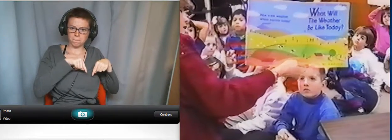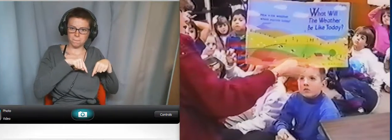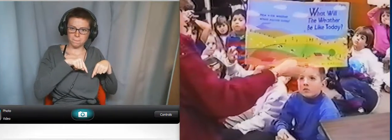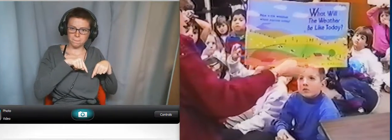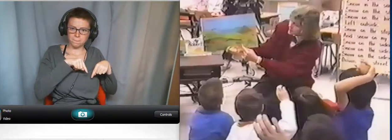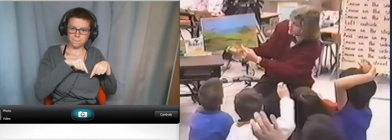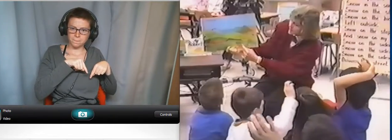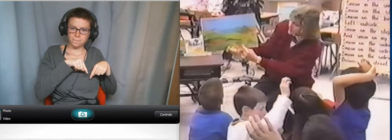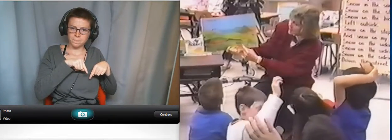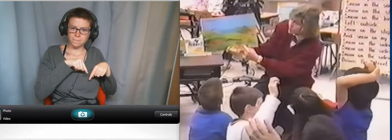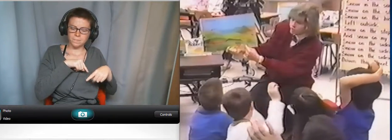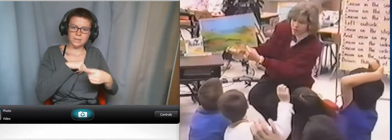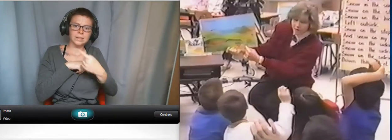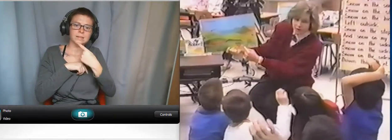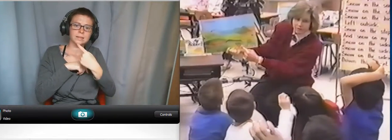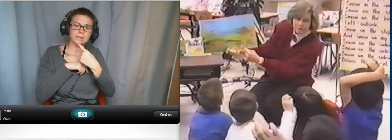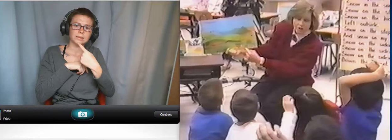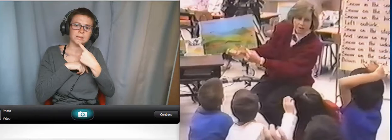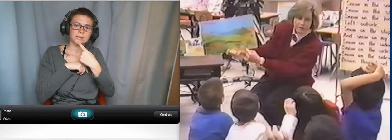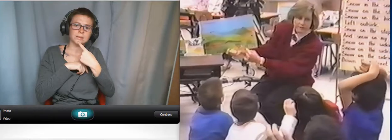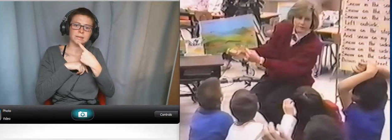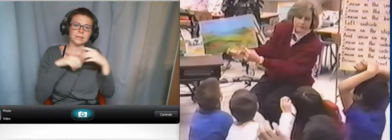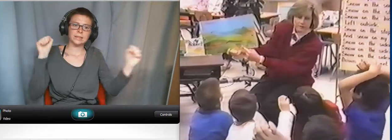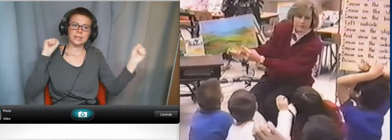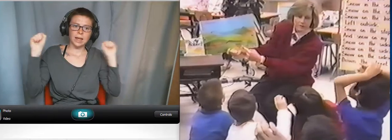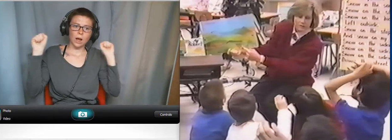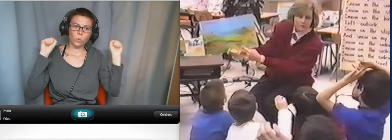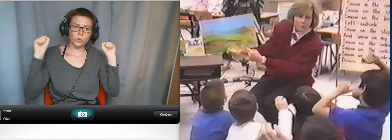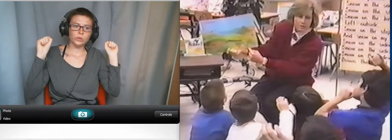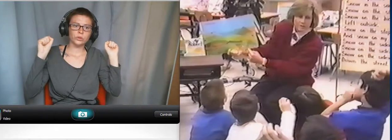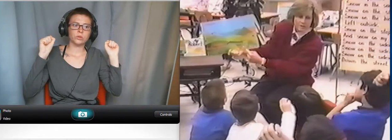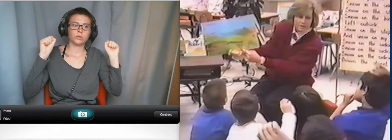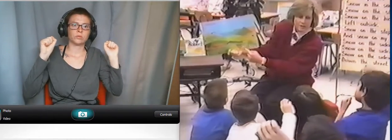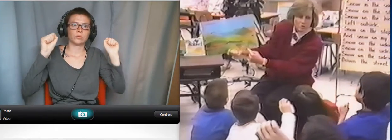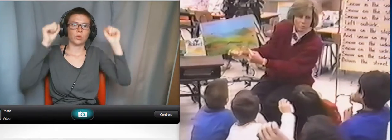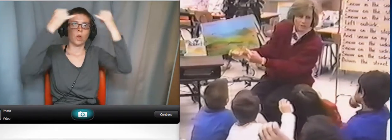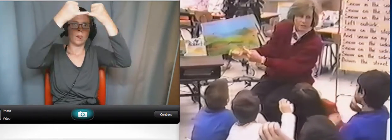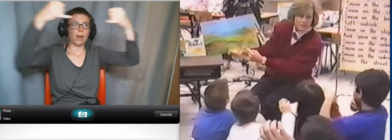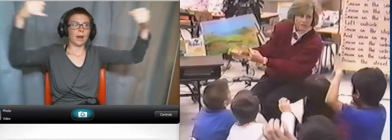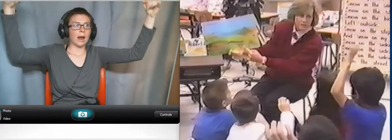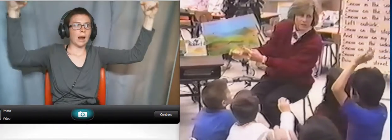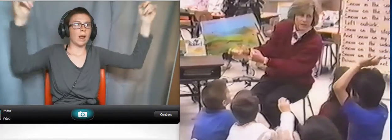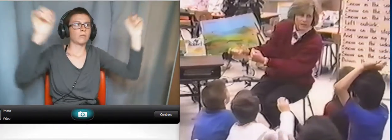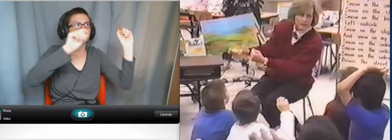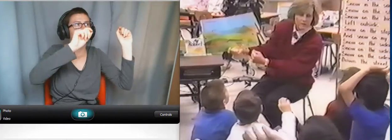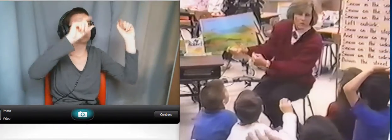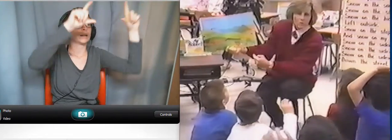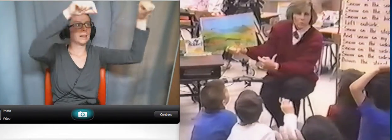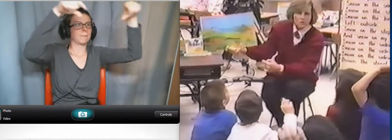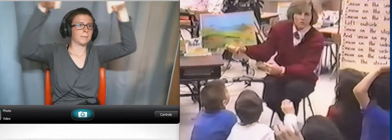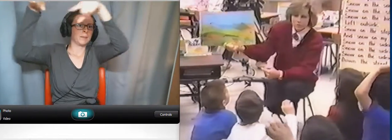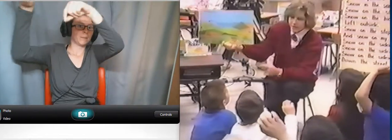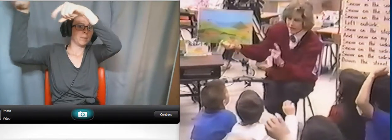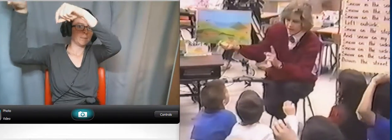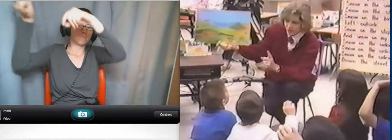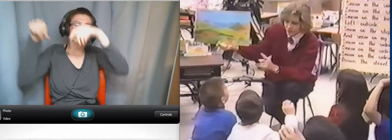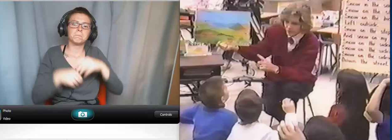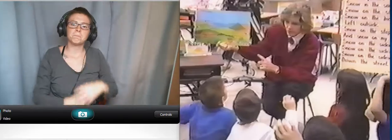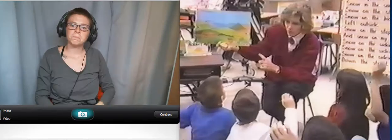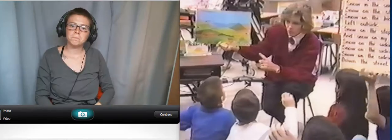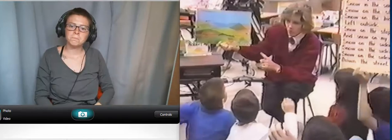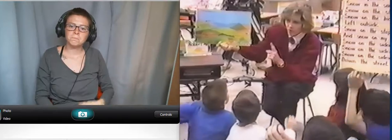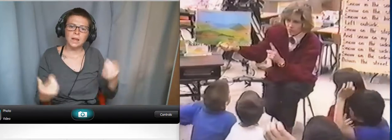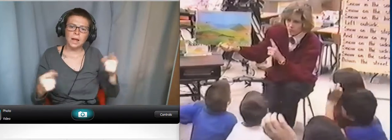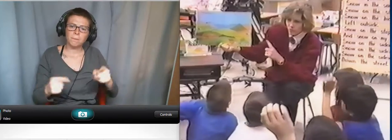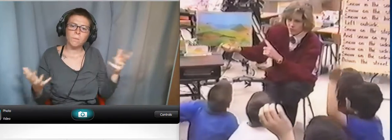thing here. He says that the towels are out on the line in the windy, nice windy, sunny day. What's going to